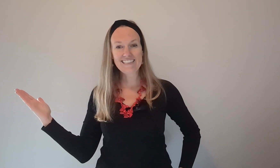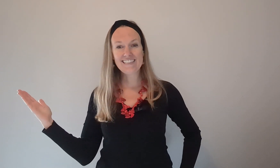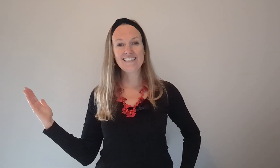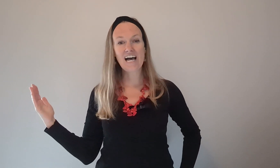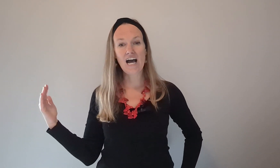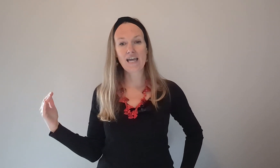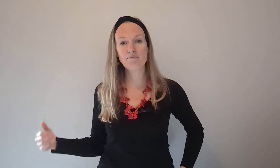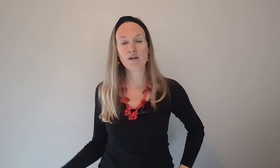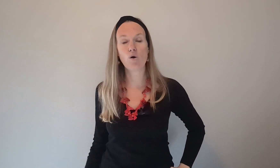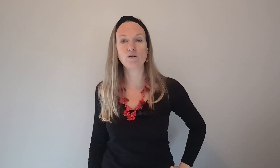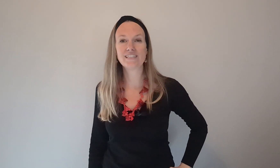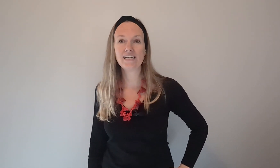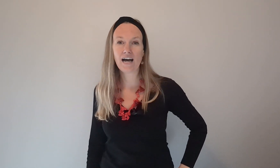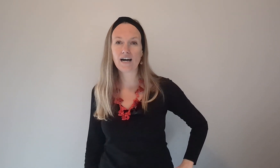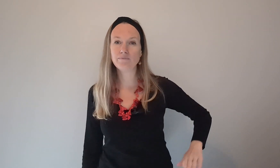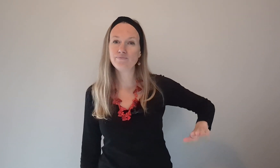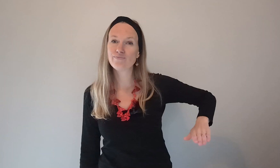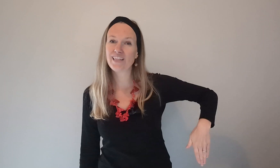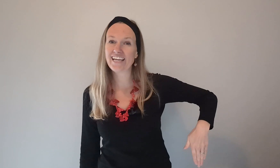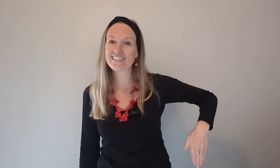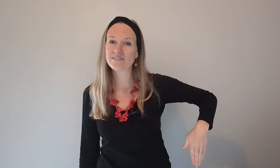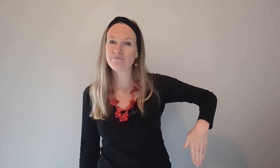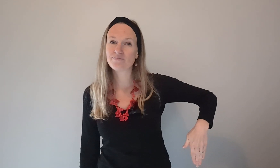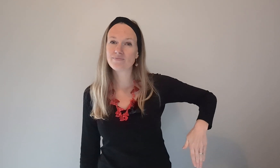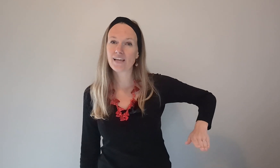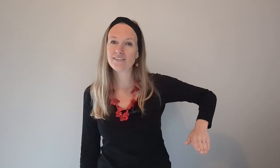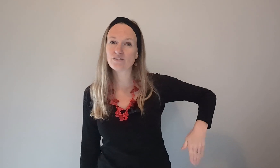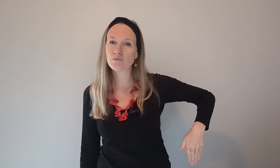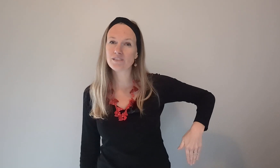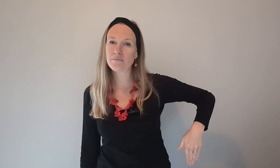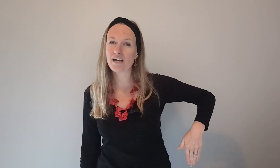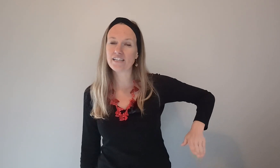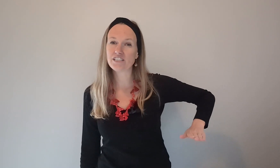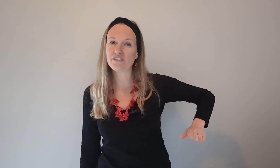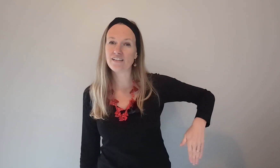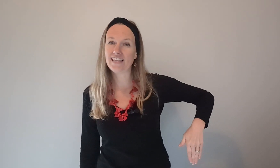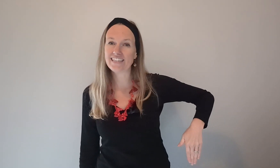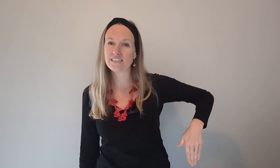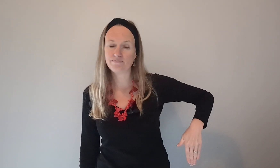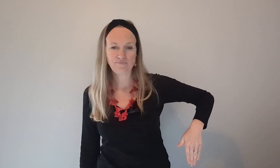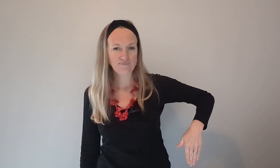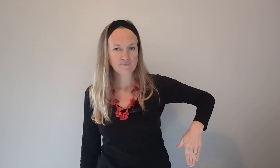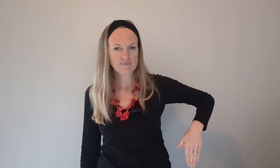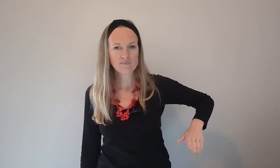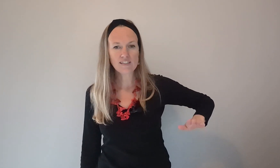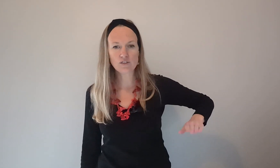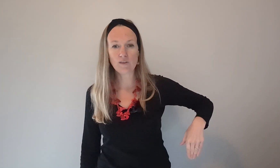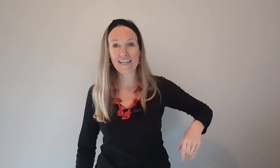in time, behold he come, late. Okay, so it's almost like behind you, late. So late